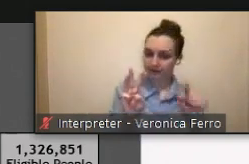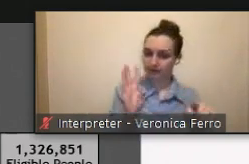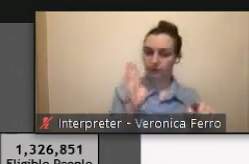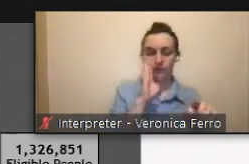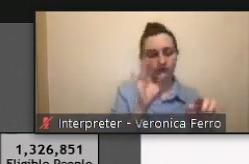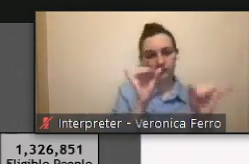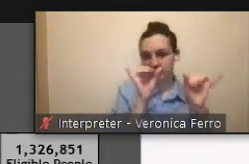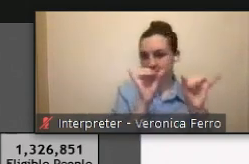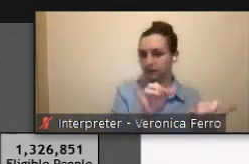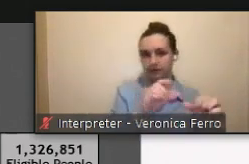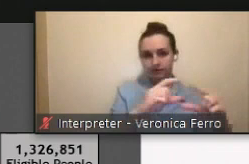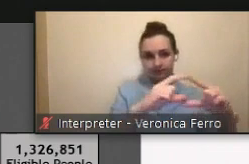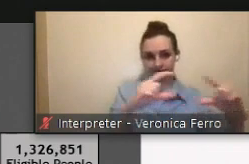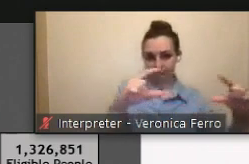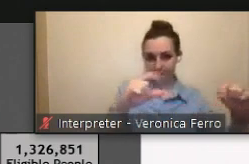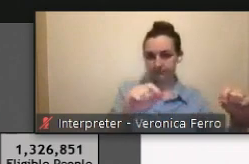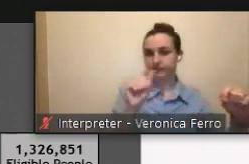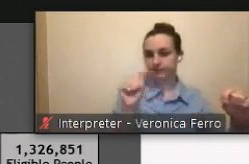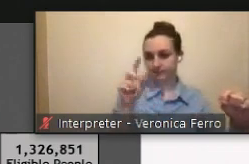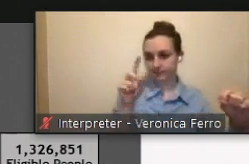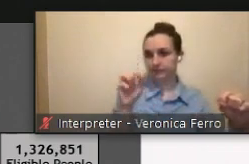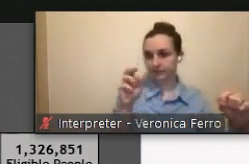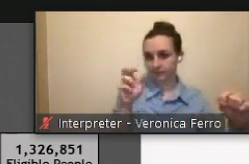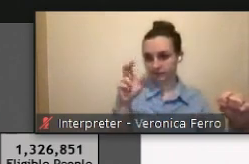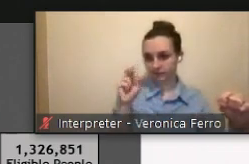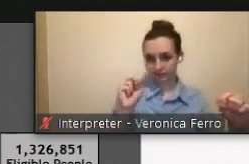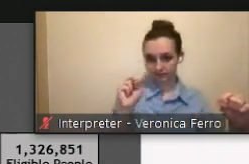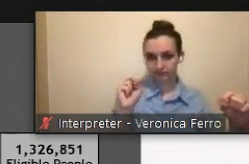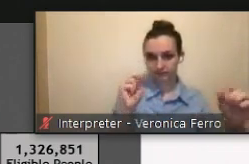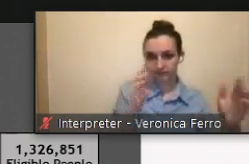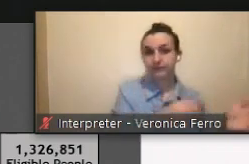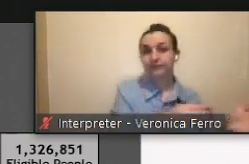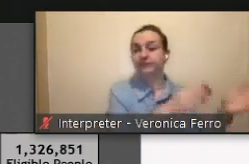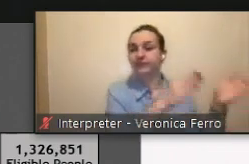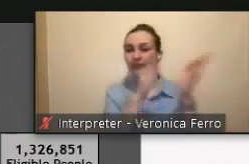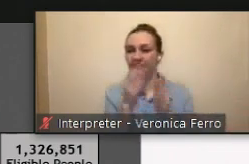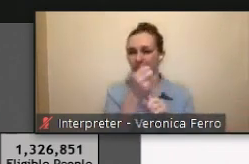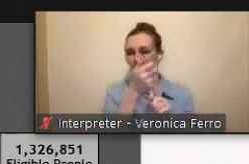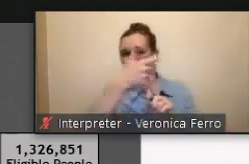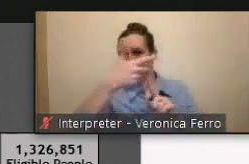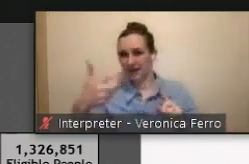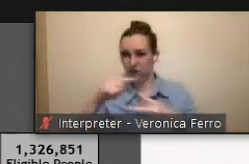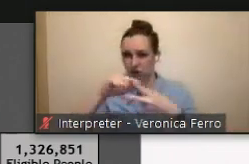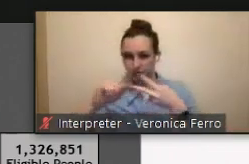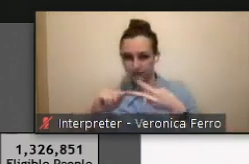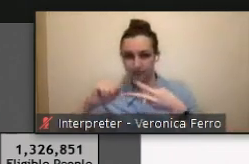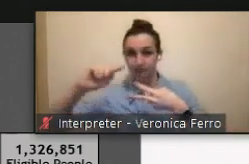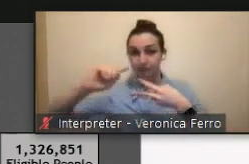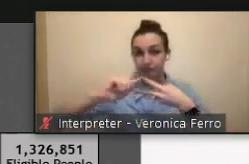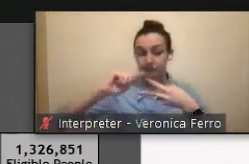ahead and check it out here under administration of all doses. We are breaking this out into primary series and additional and booster dose